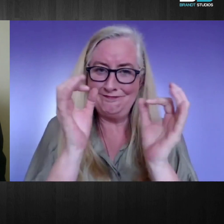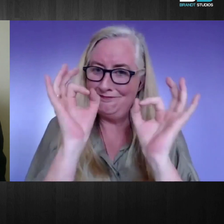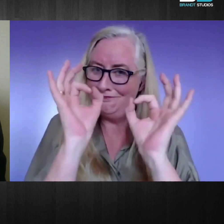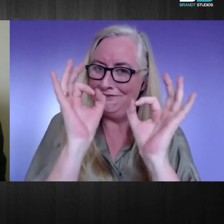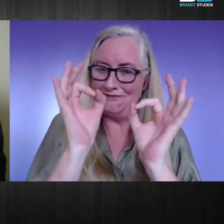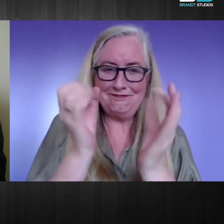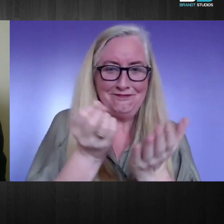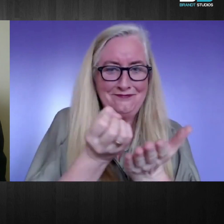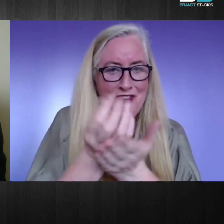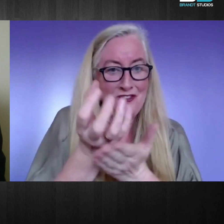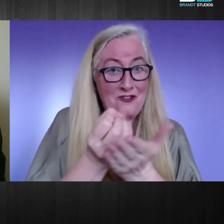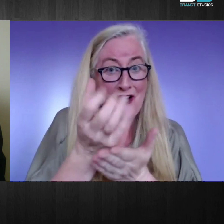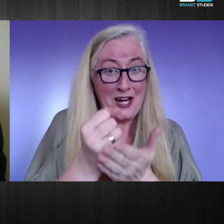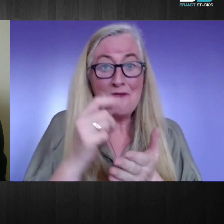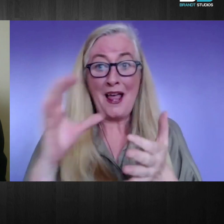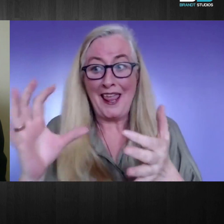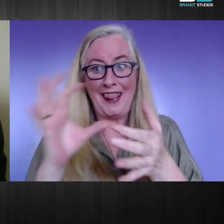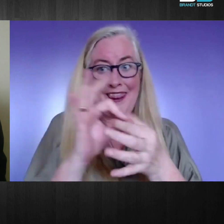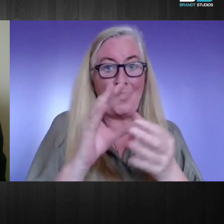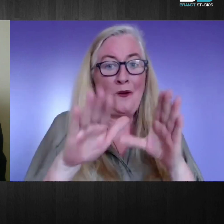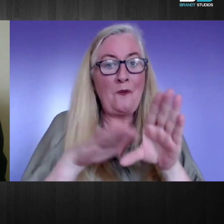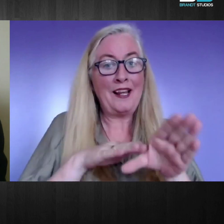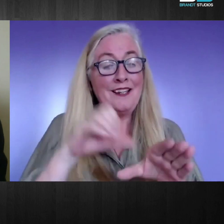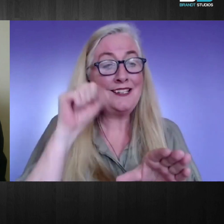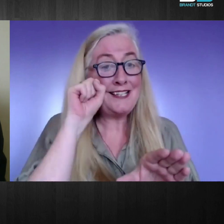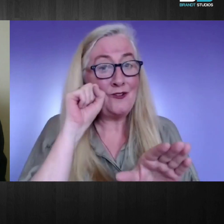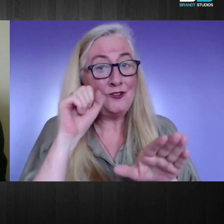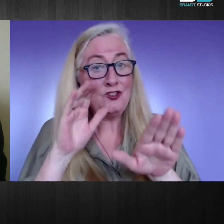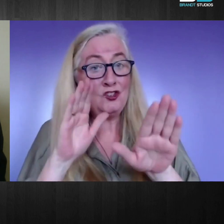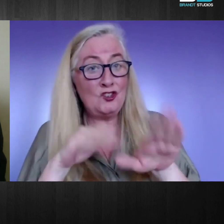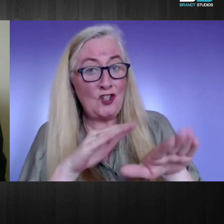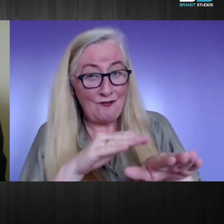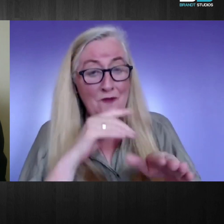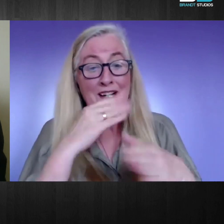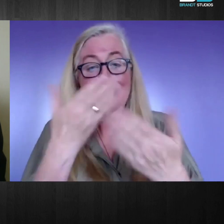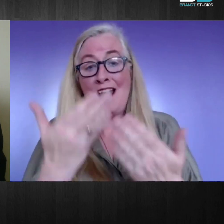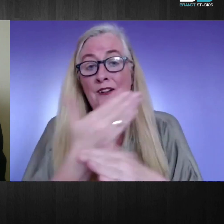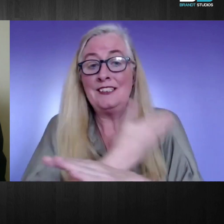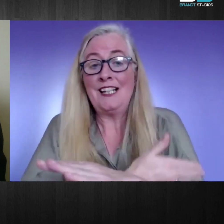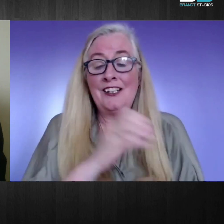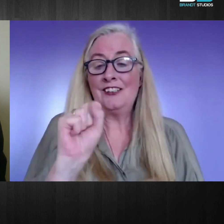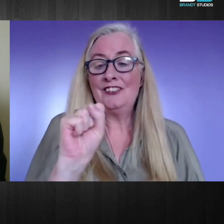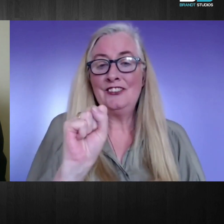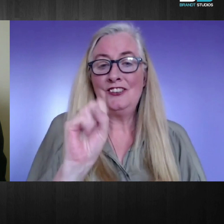So maybe we can start with Shannon, but can you just tell us about your involvement with Sound Surfers and how it's affected you, and